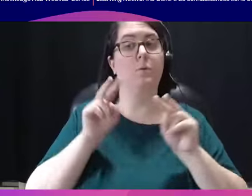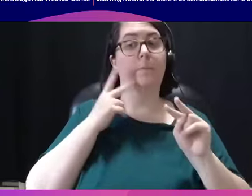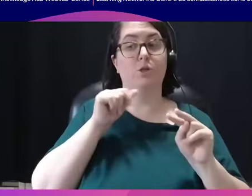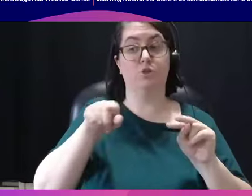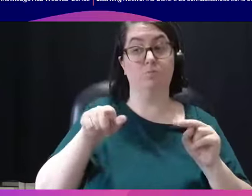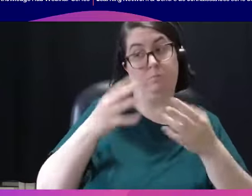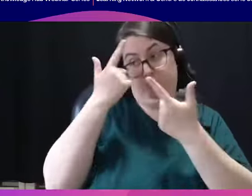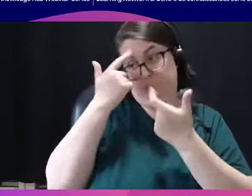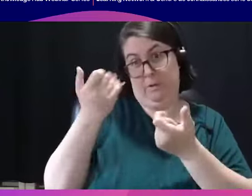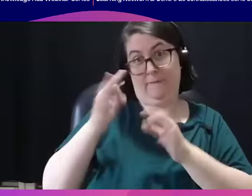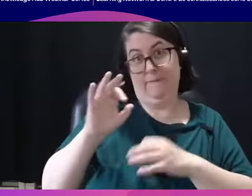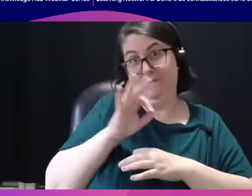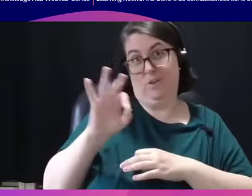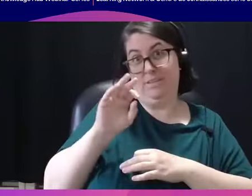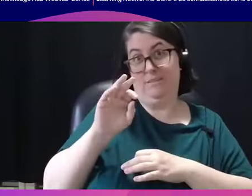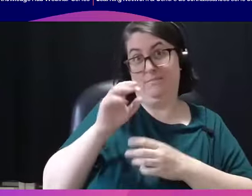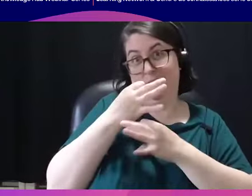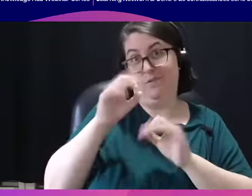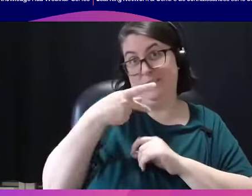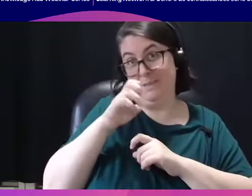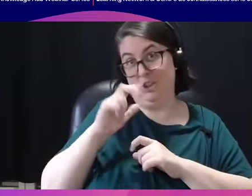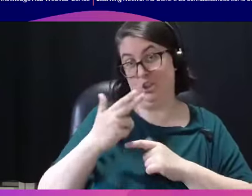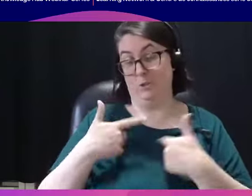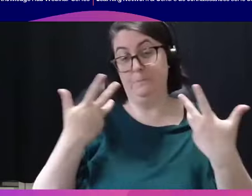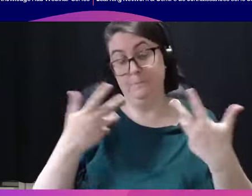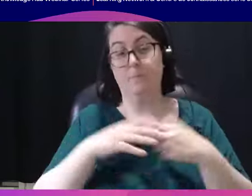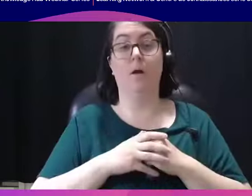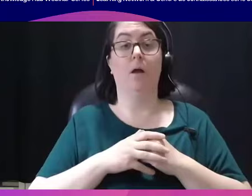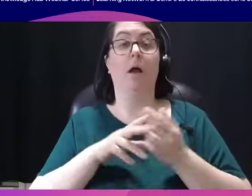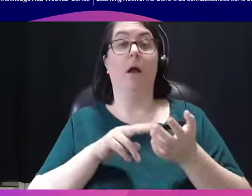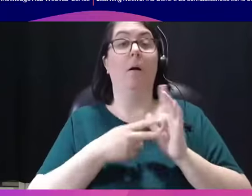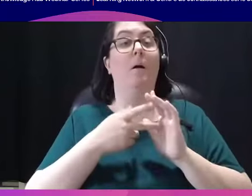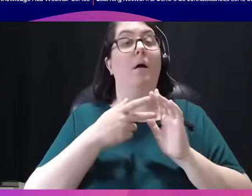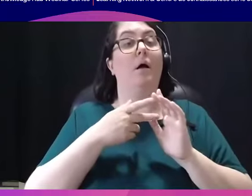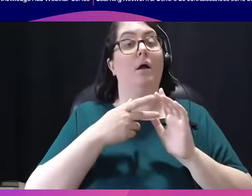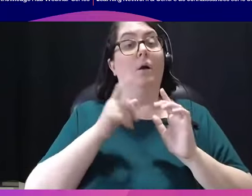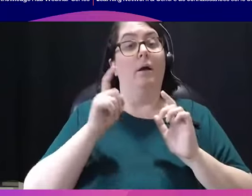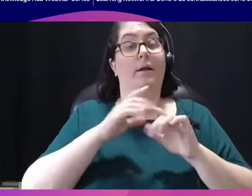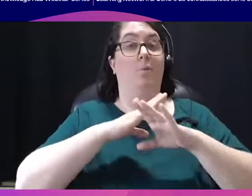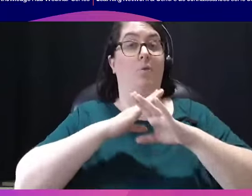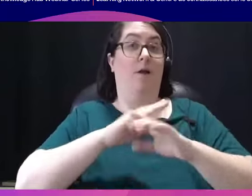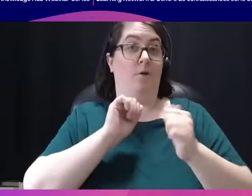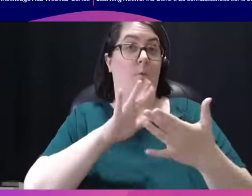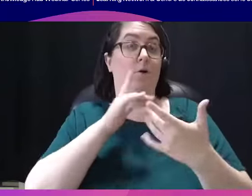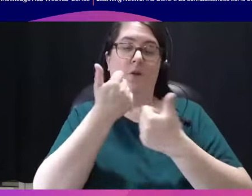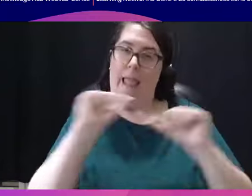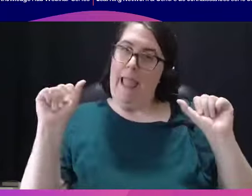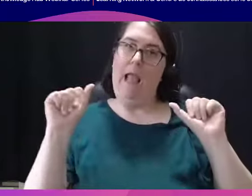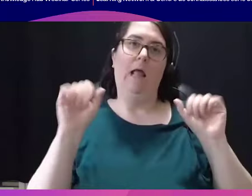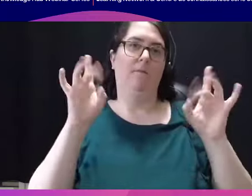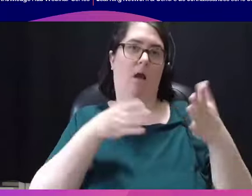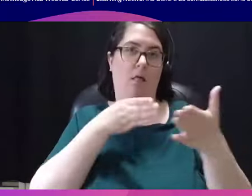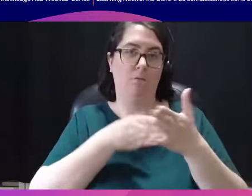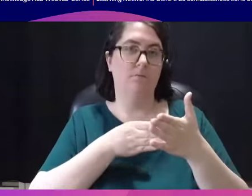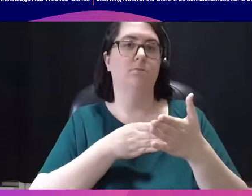and over-surveillance. For educators, this means taking a preventative approach to all cyber and gendered violence. And this includes